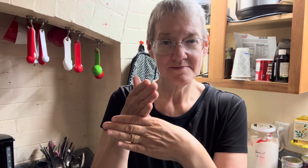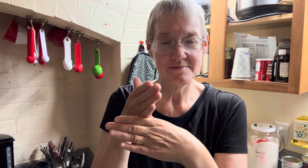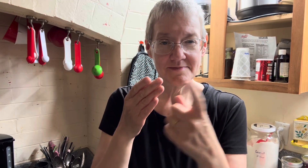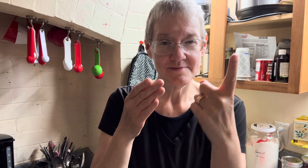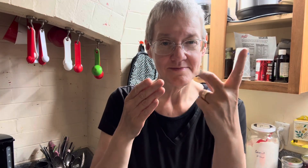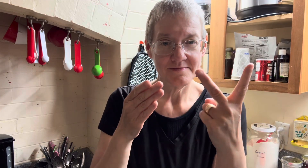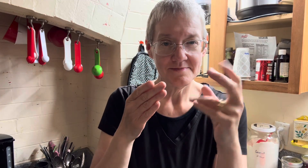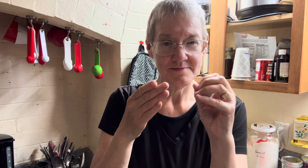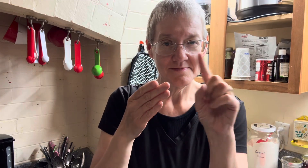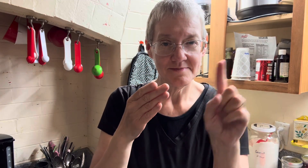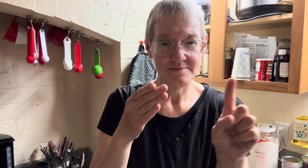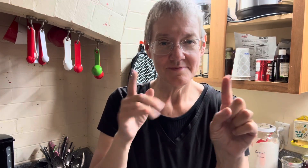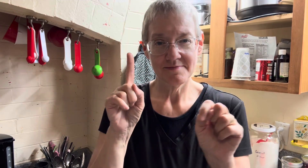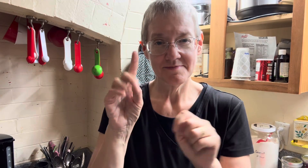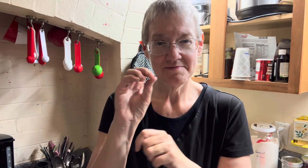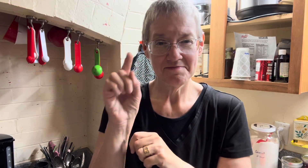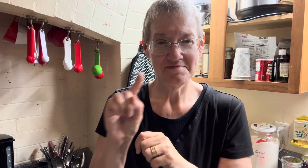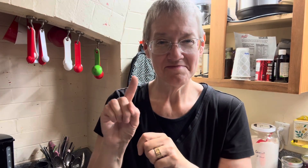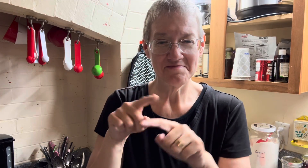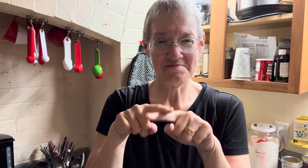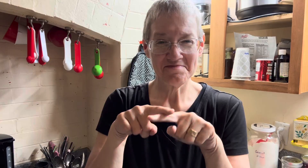typically between half an ounce of cheese and 1 ounce.